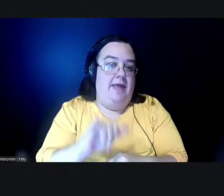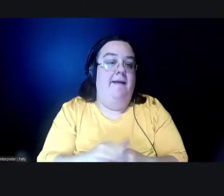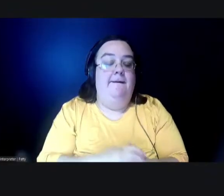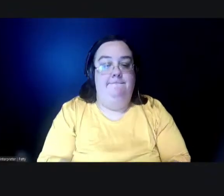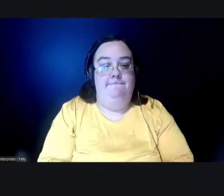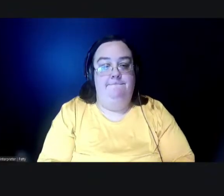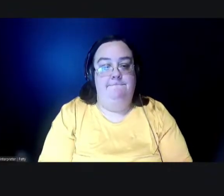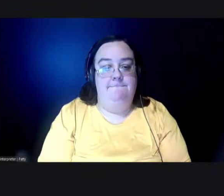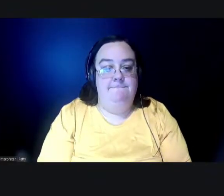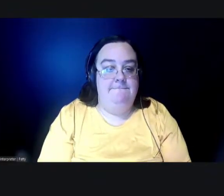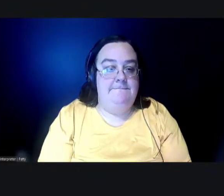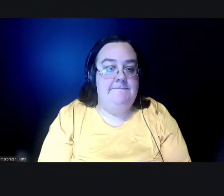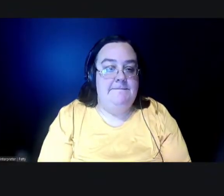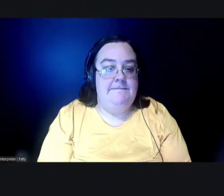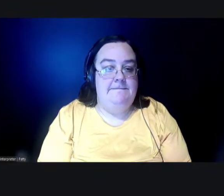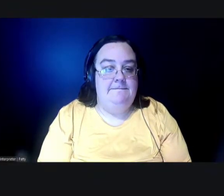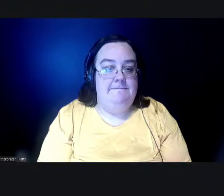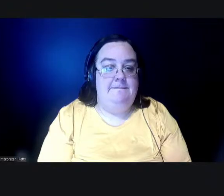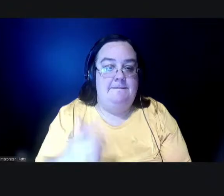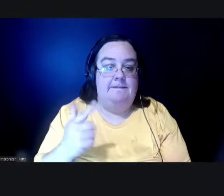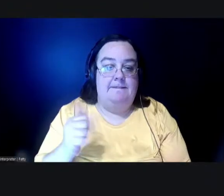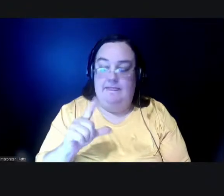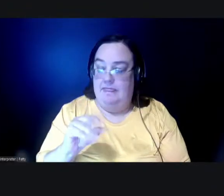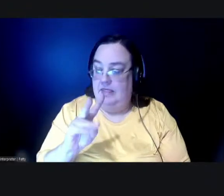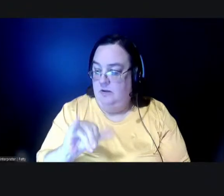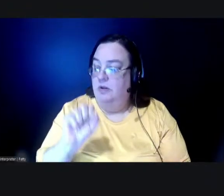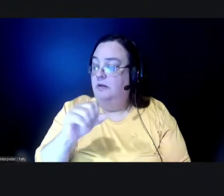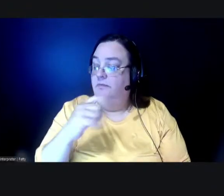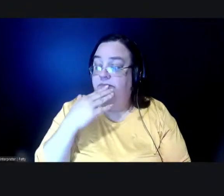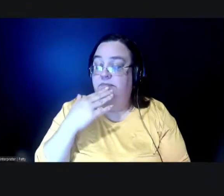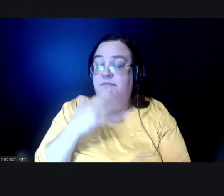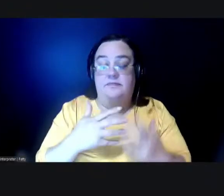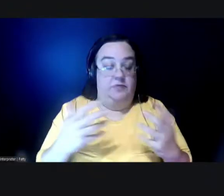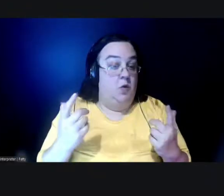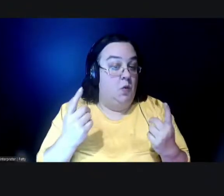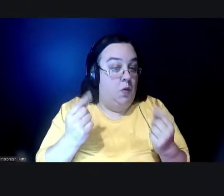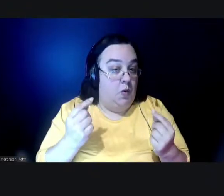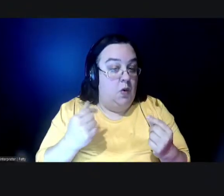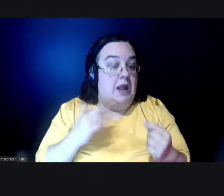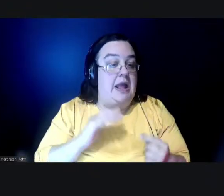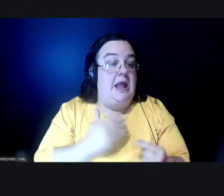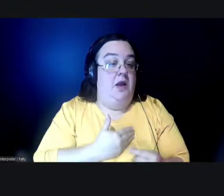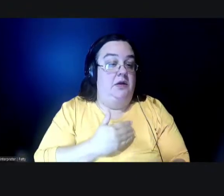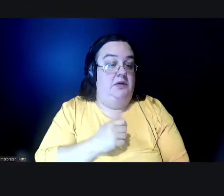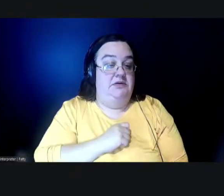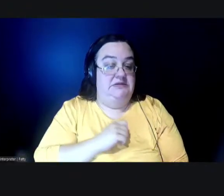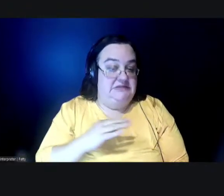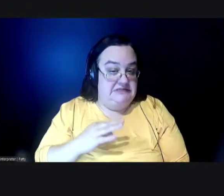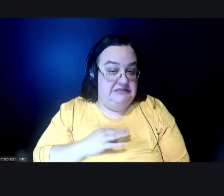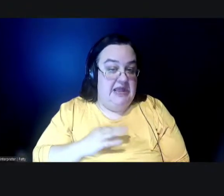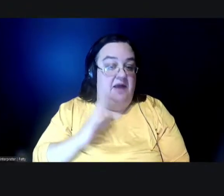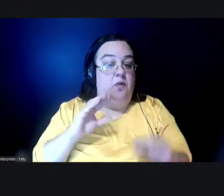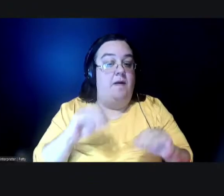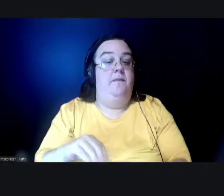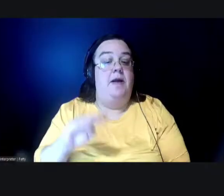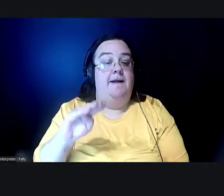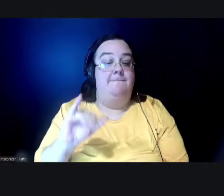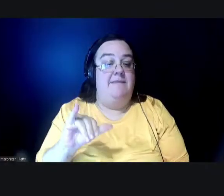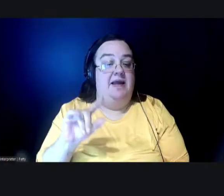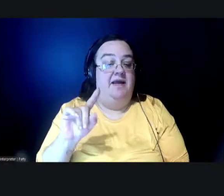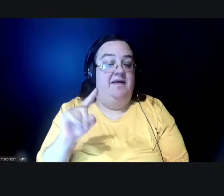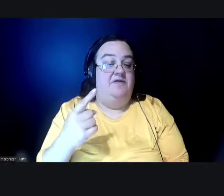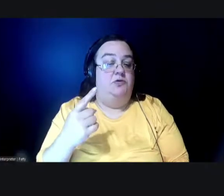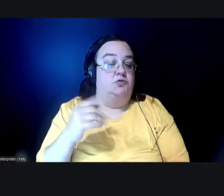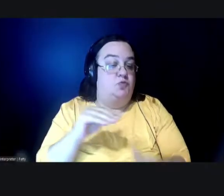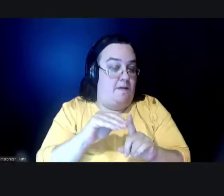No, thank you so much. And what we'll do is I'll have staff put a May 1st reminder so that we can reach out